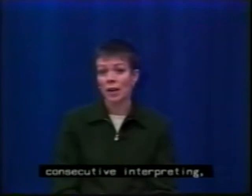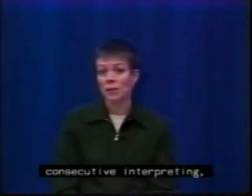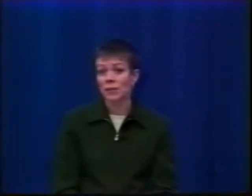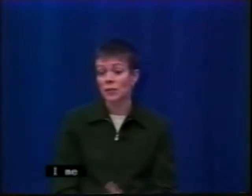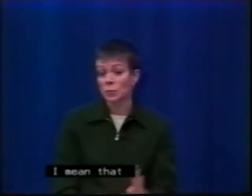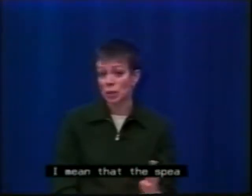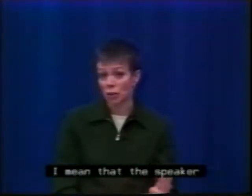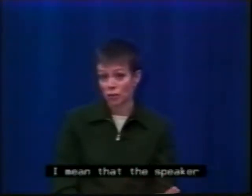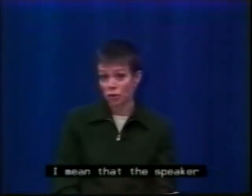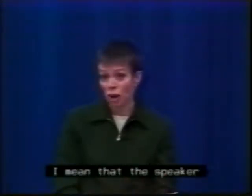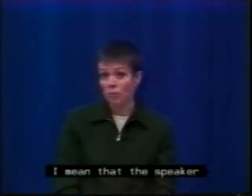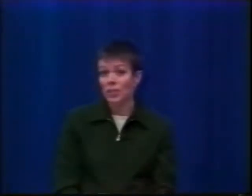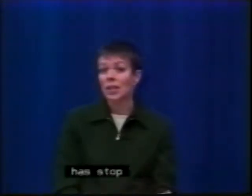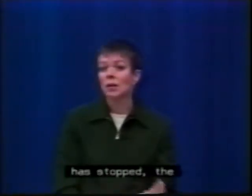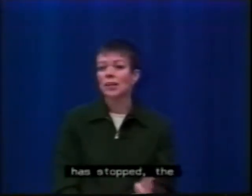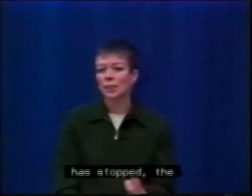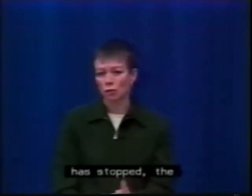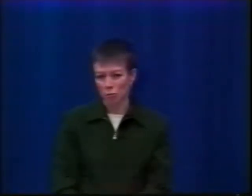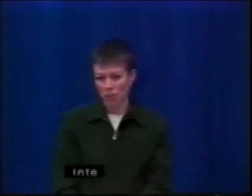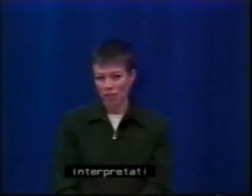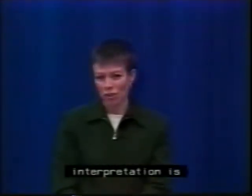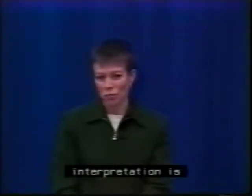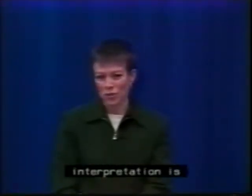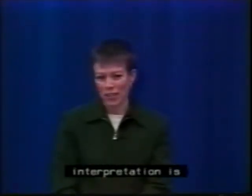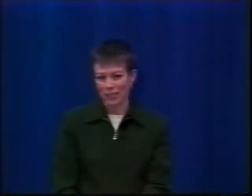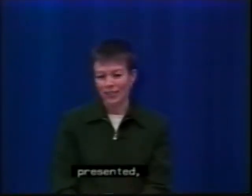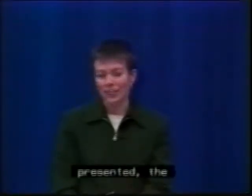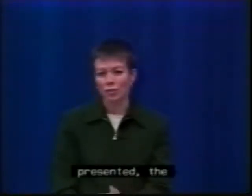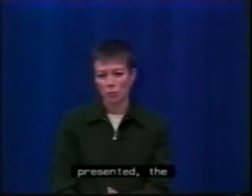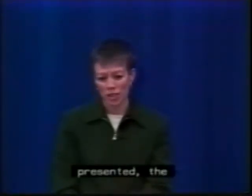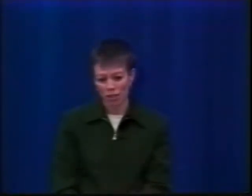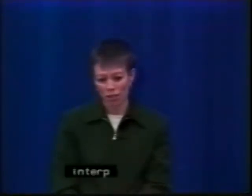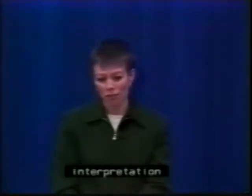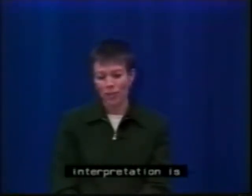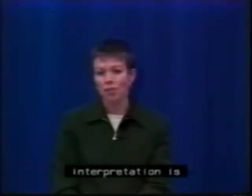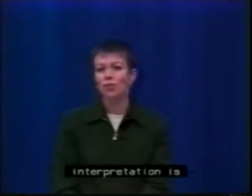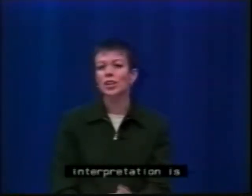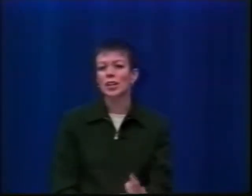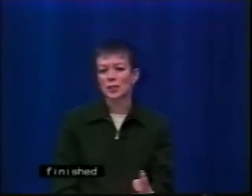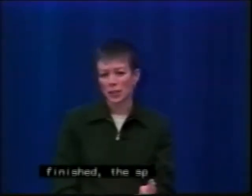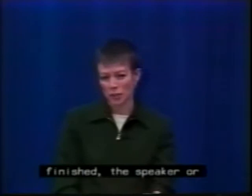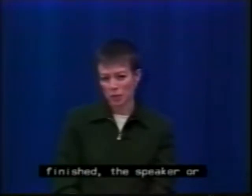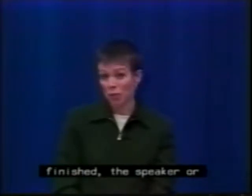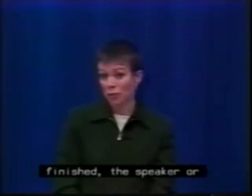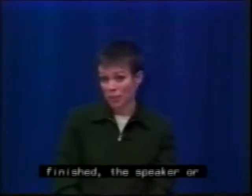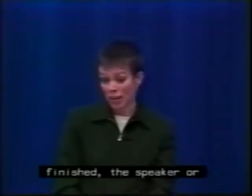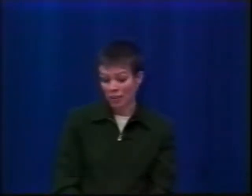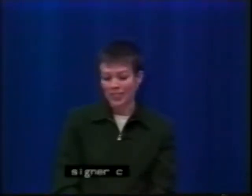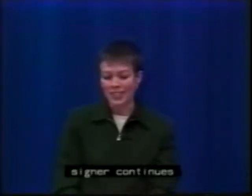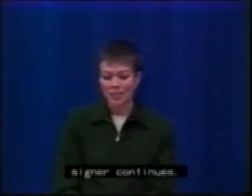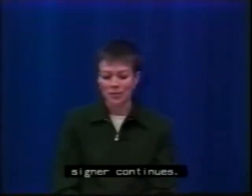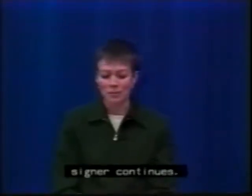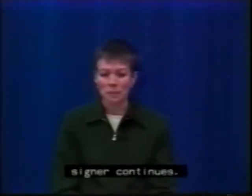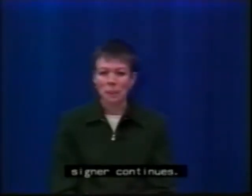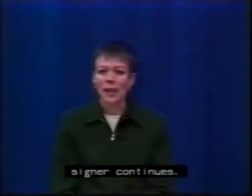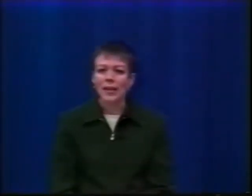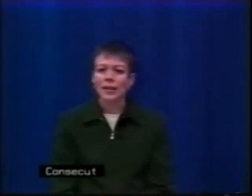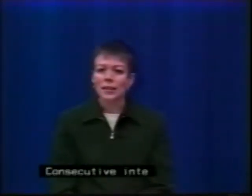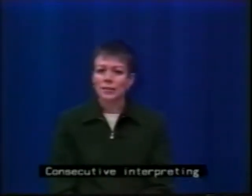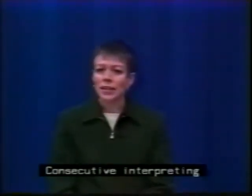I mean that the speaker has stopped, the interpretation is presented, the interpretation is finished, the speaker or signer continues.